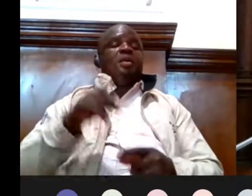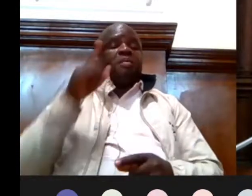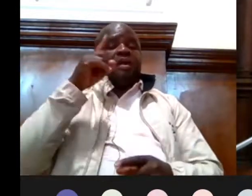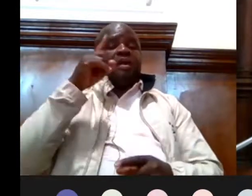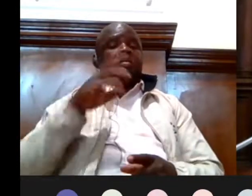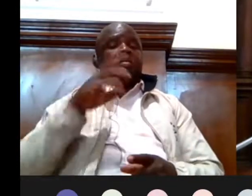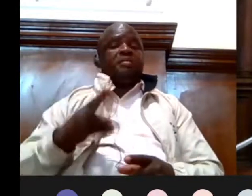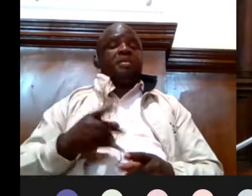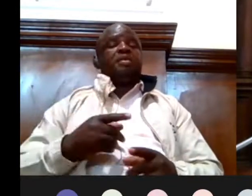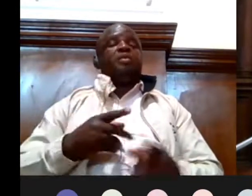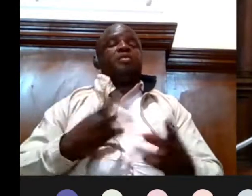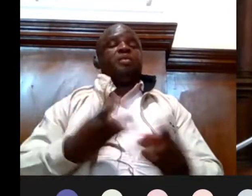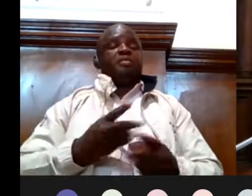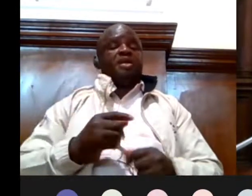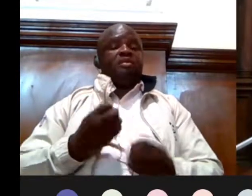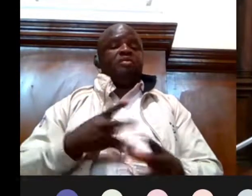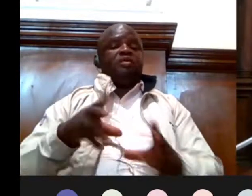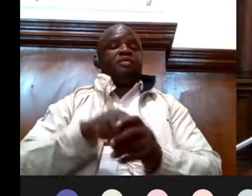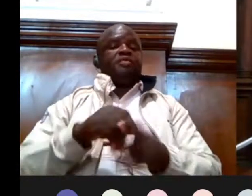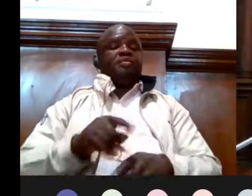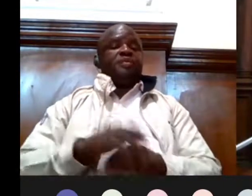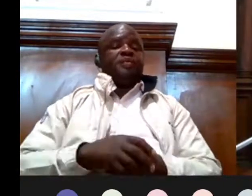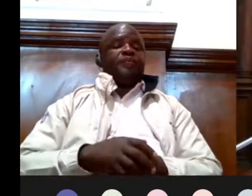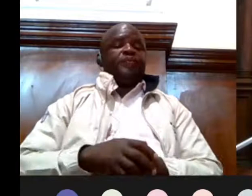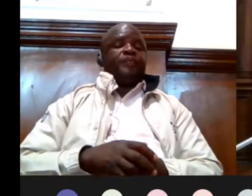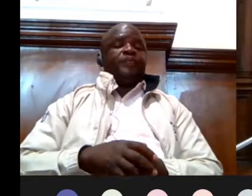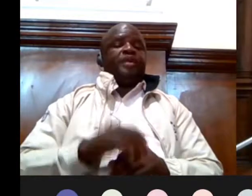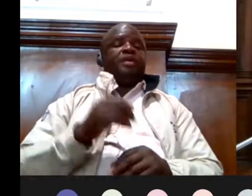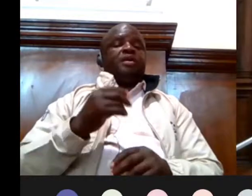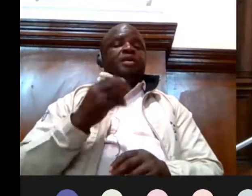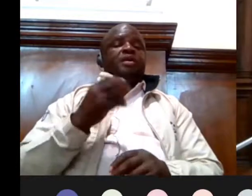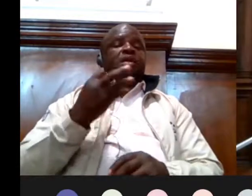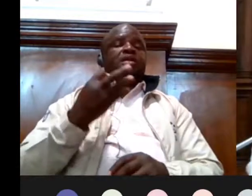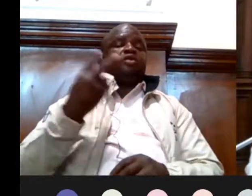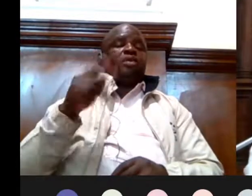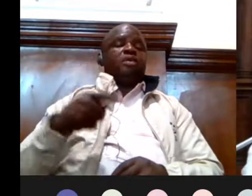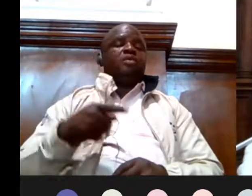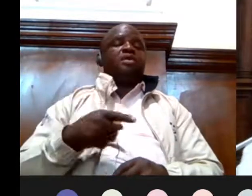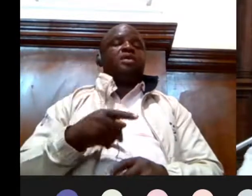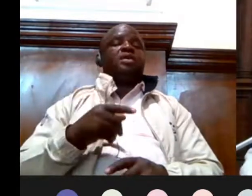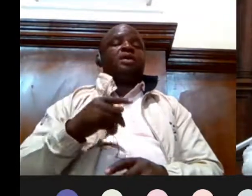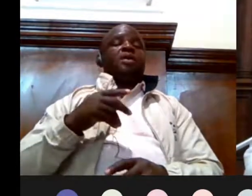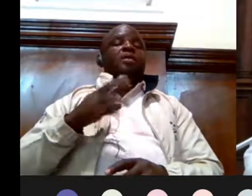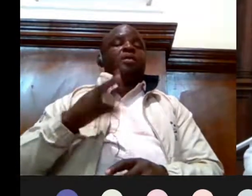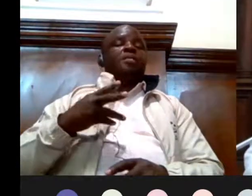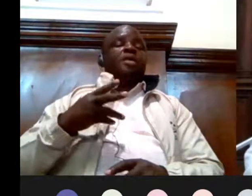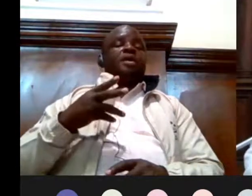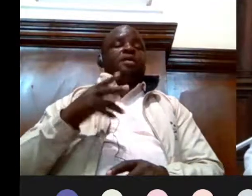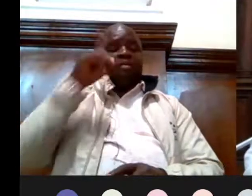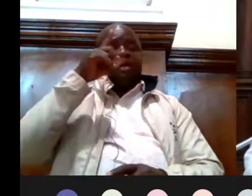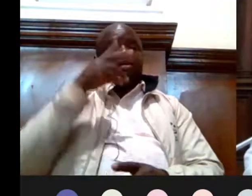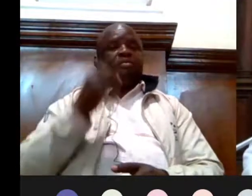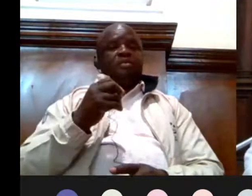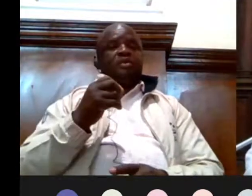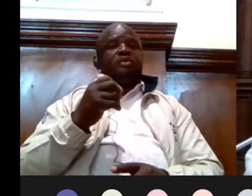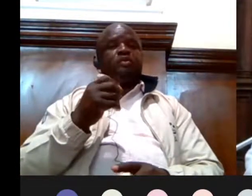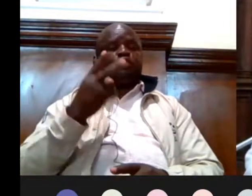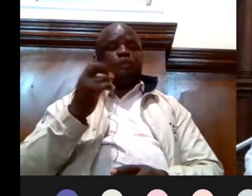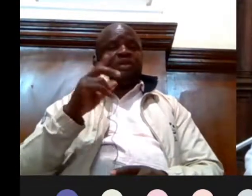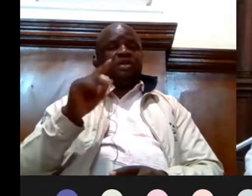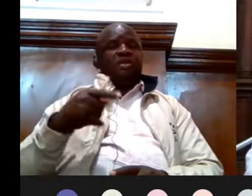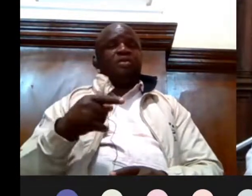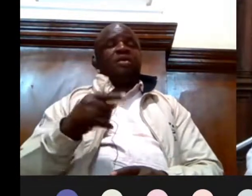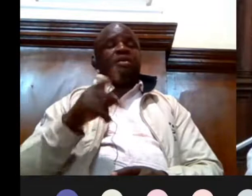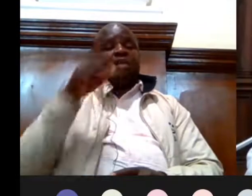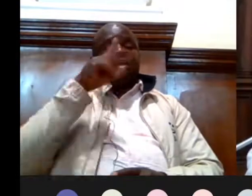in British concentration camps. In total, 32,000 Afrikaner women and children died. Approximately 20,000 black South